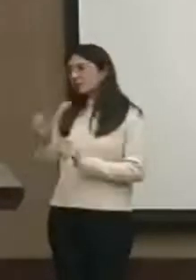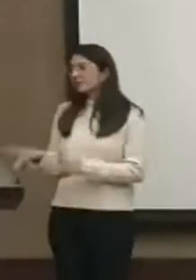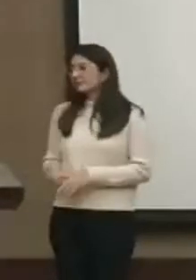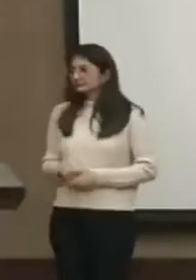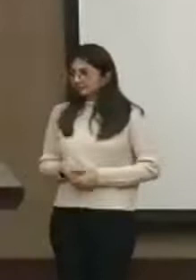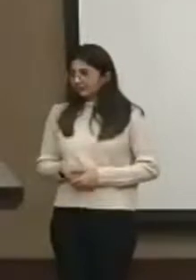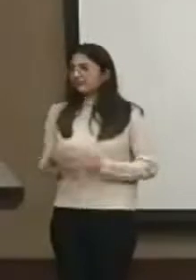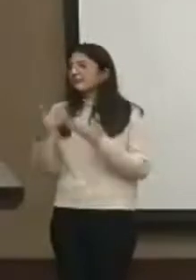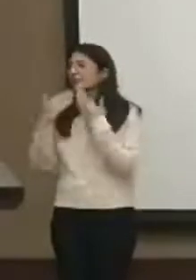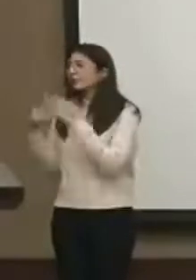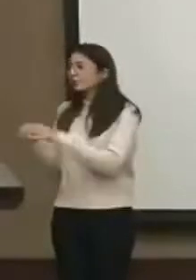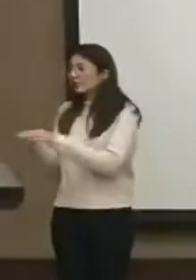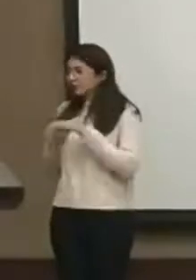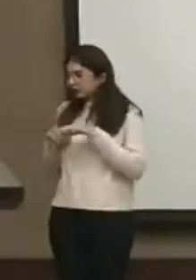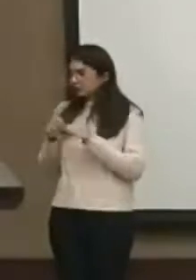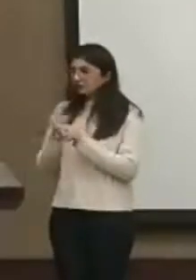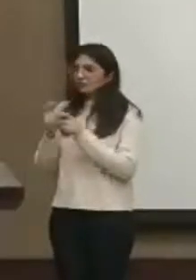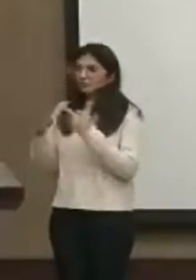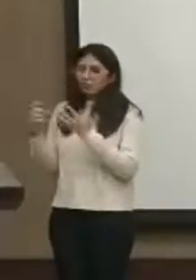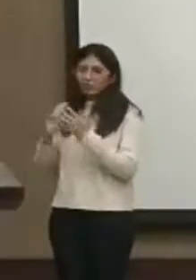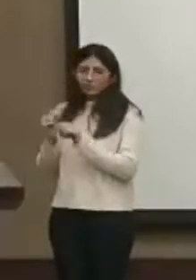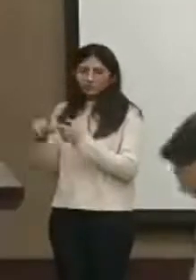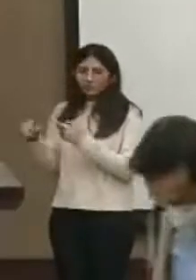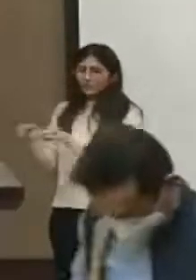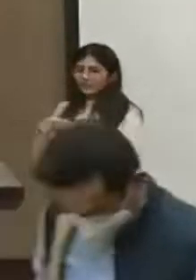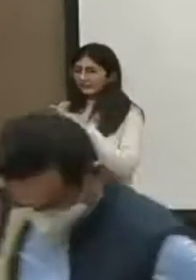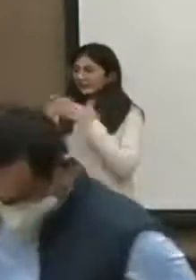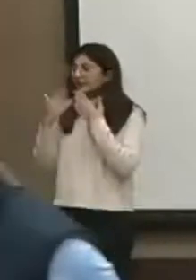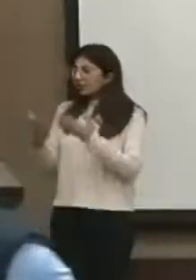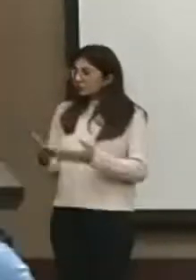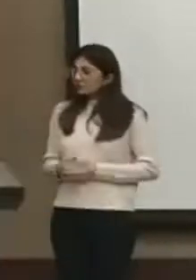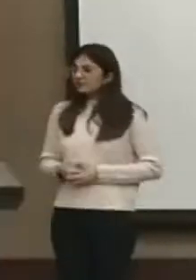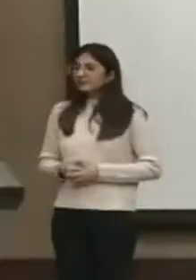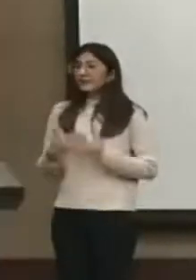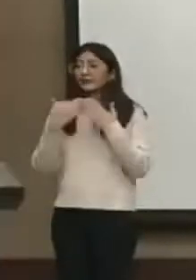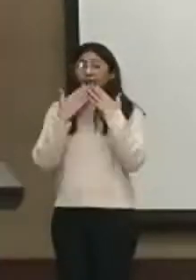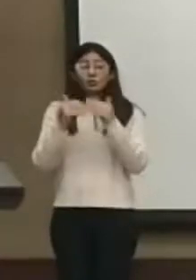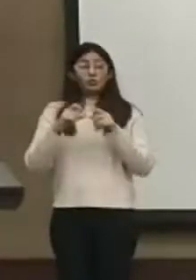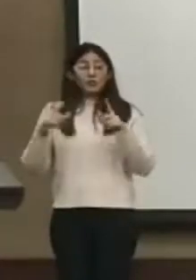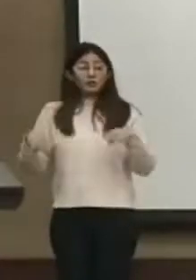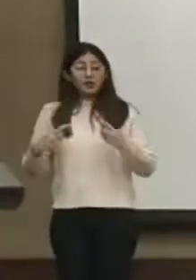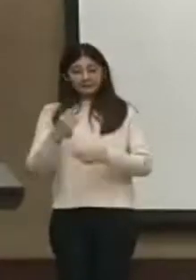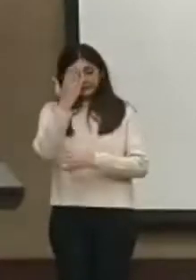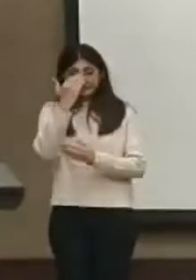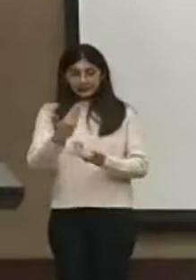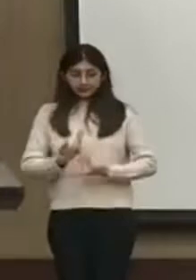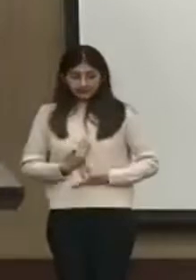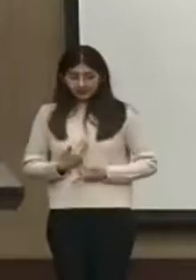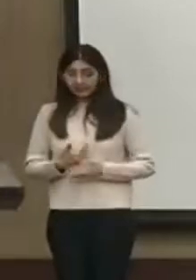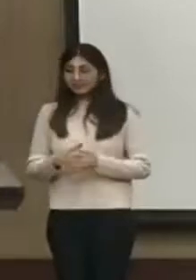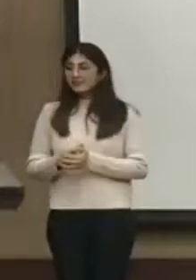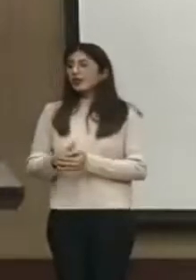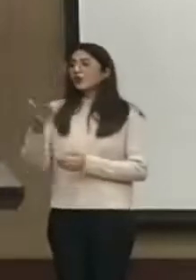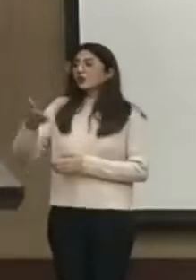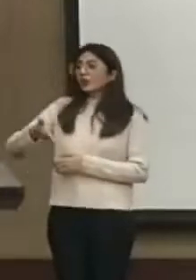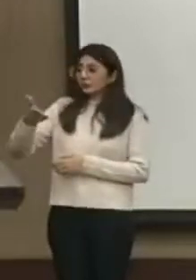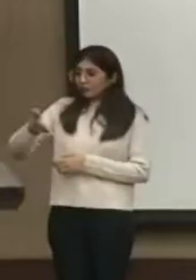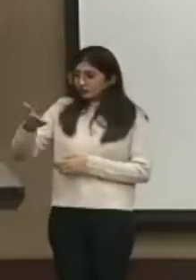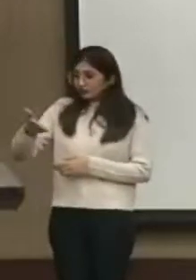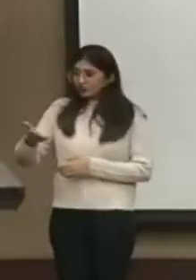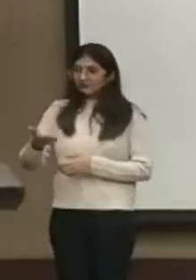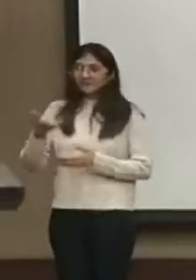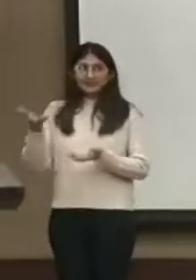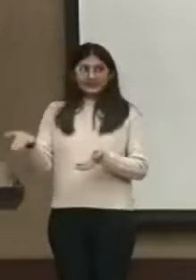Thank you for the question, George. And thank you, Arman, for having me here. And congratulations on